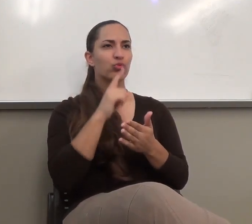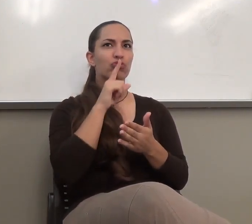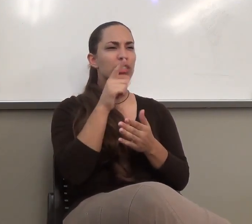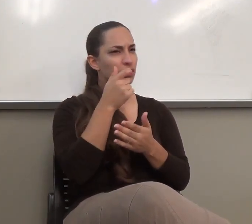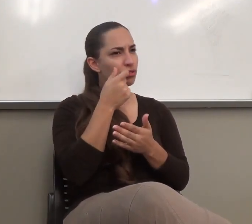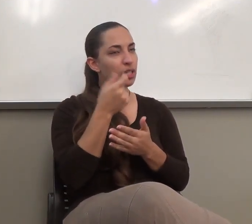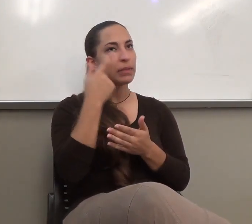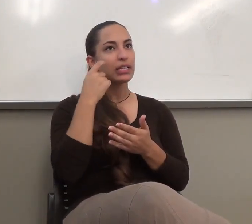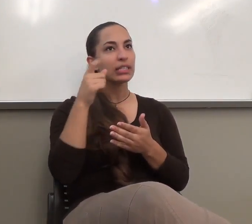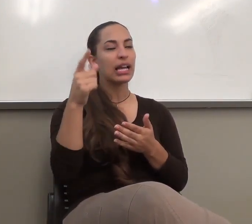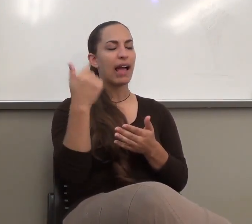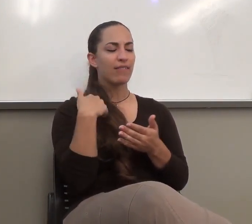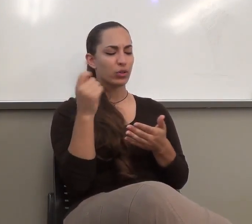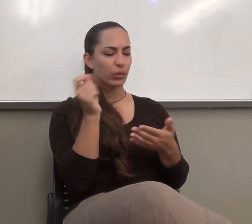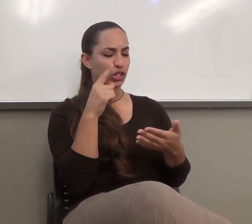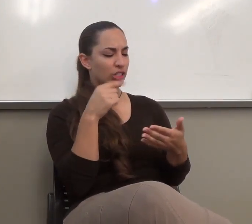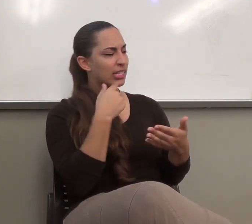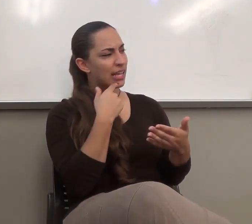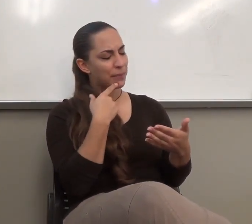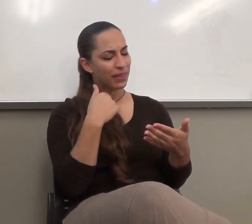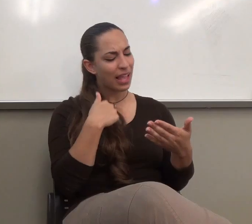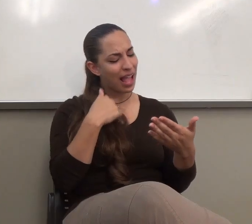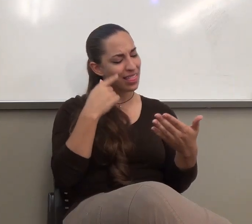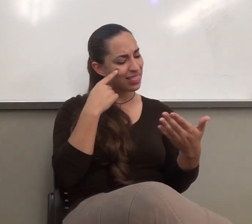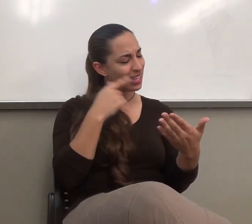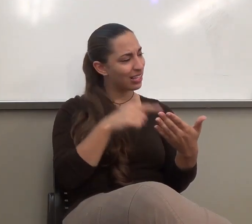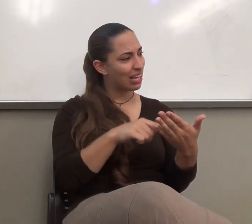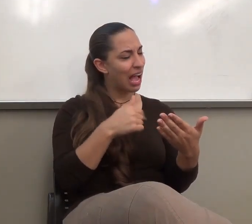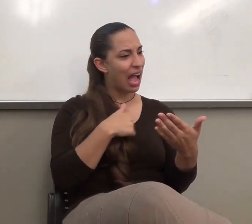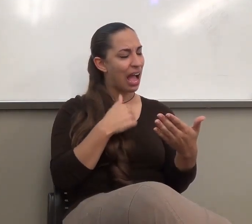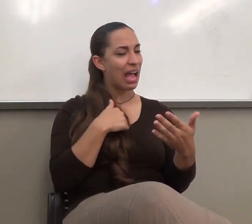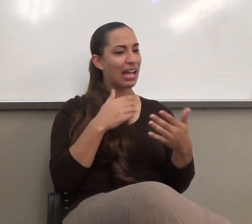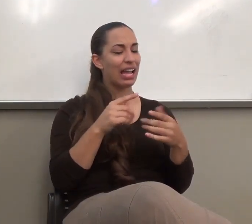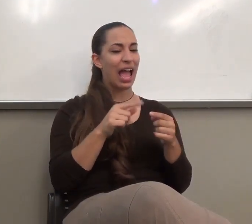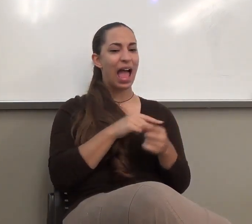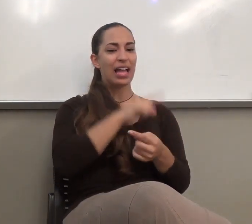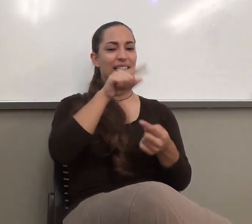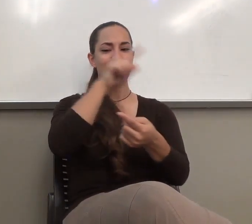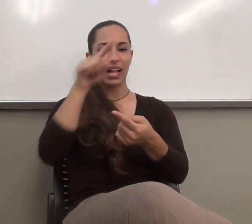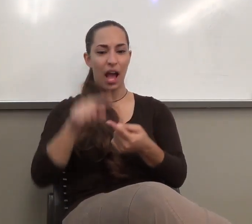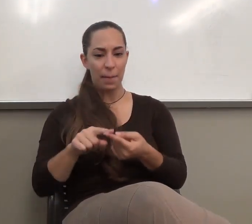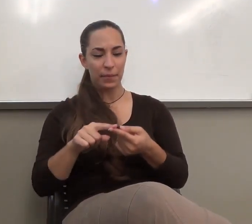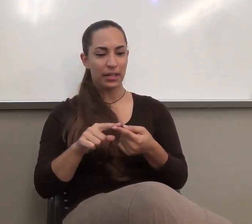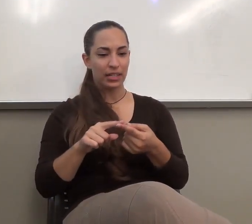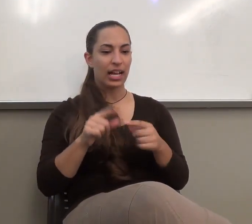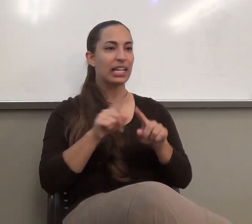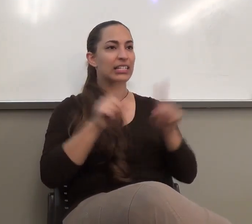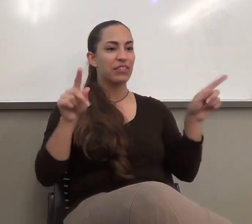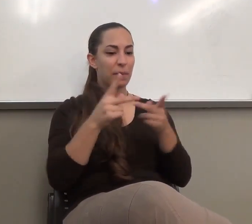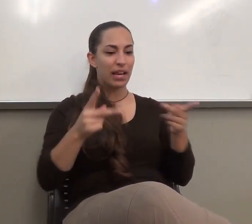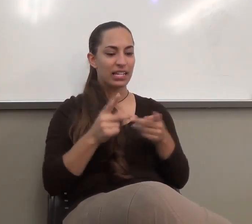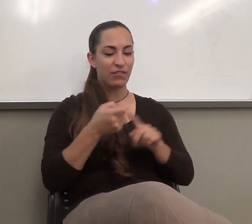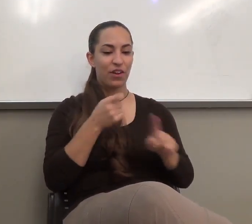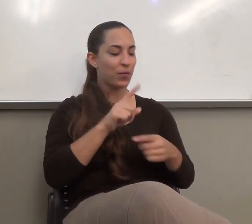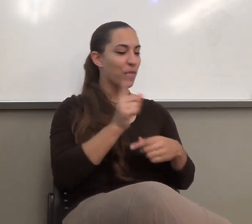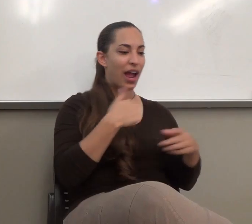he had a question. He said, I think I ended up in a different place from where I started out. And it was interesting because, yes, in